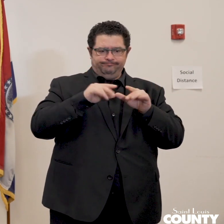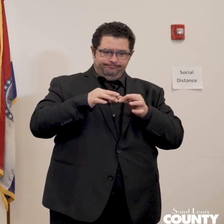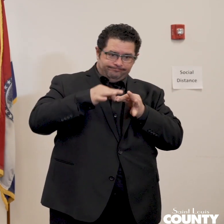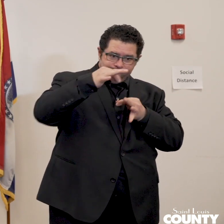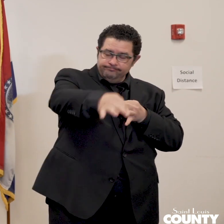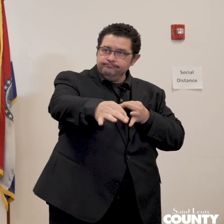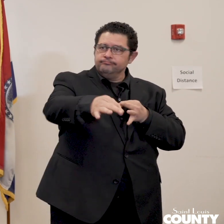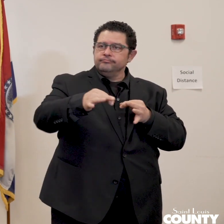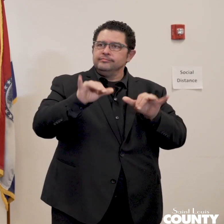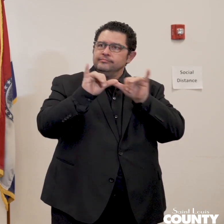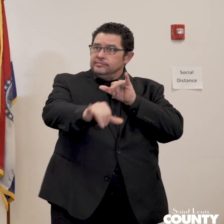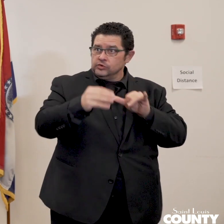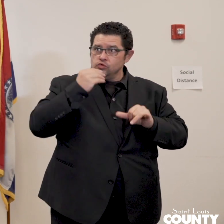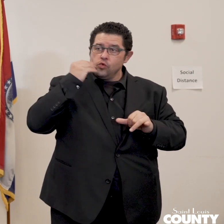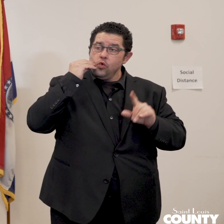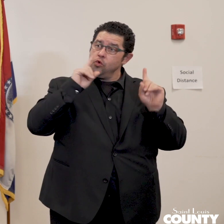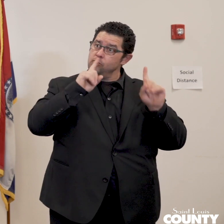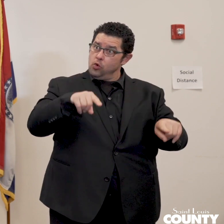to expire today.